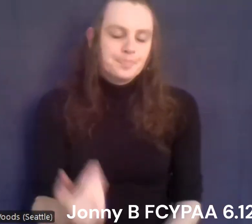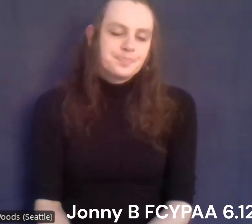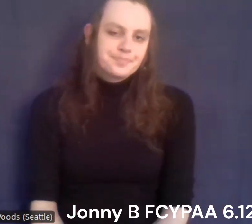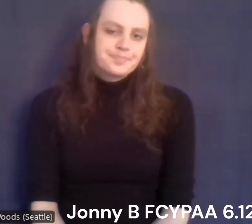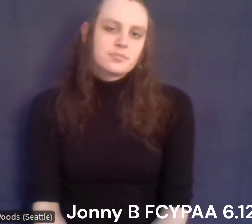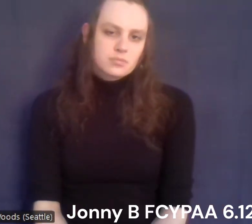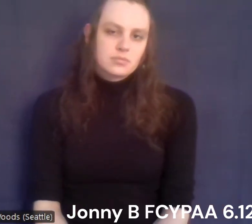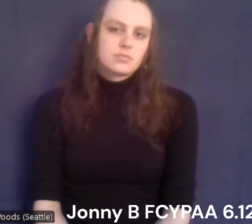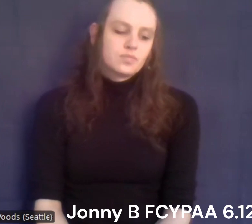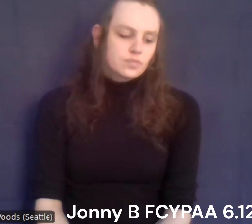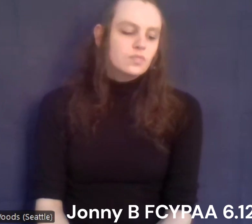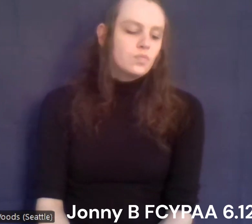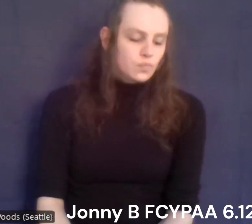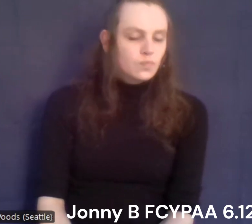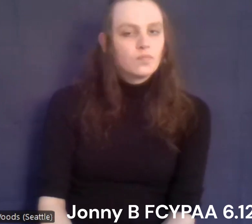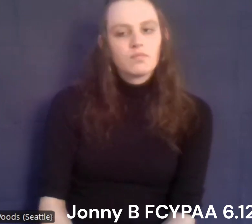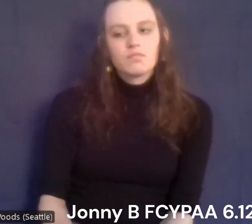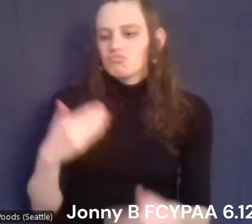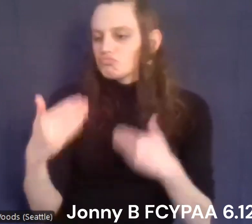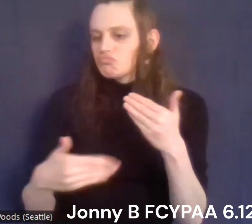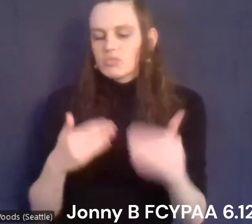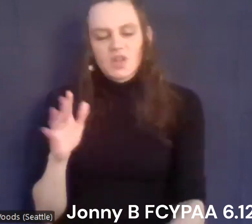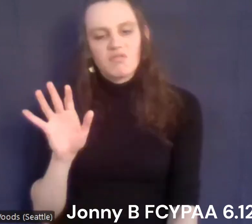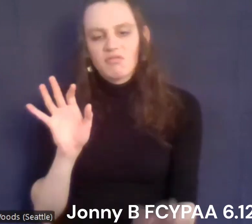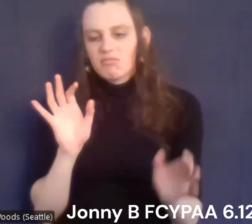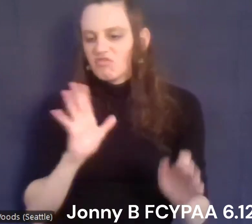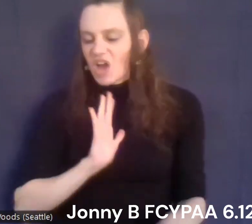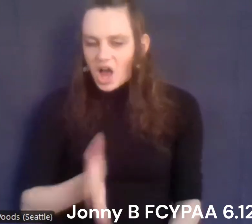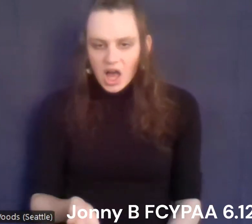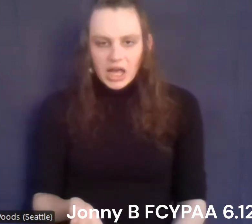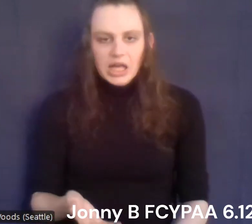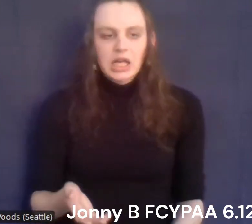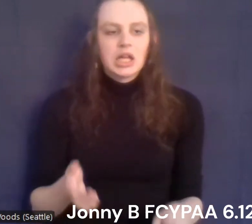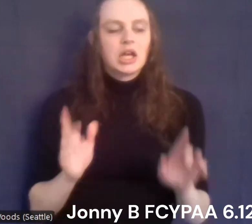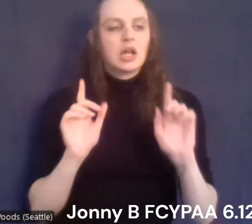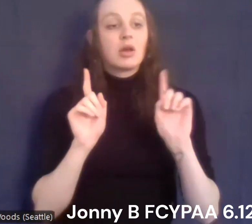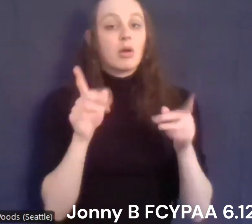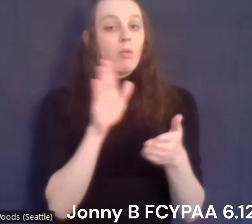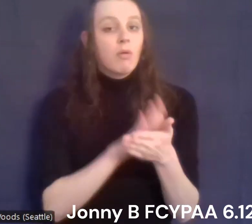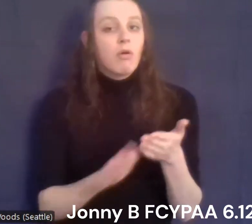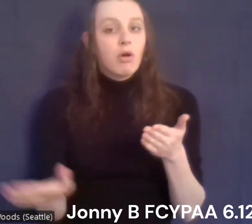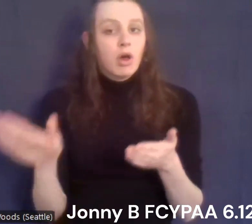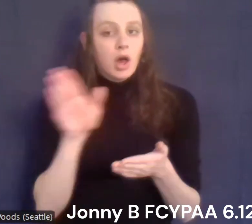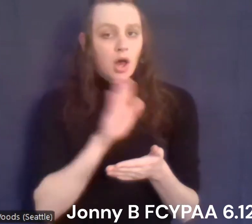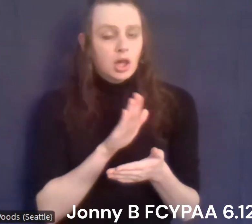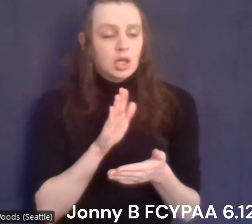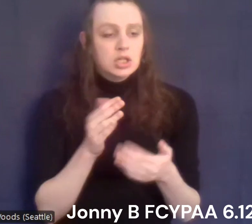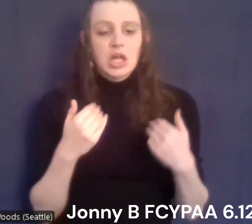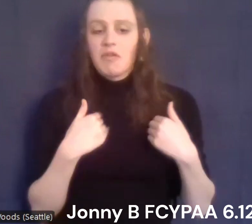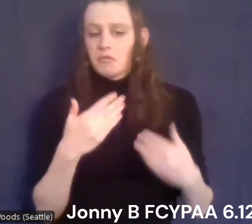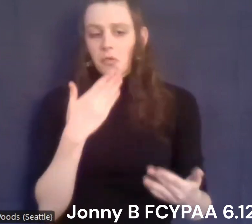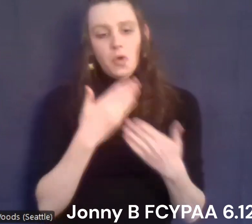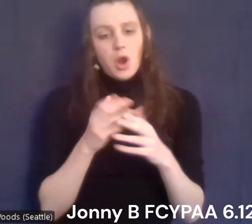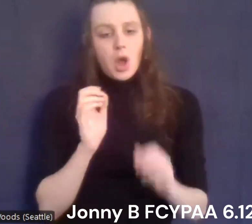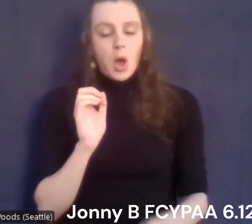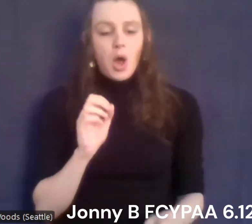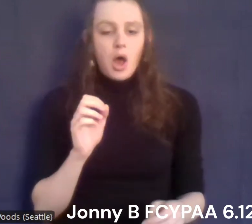And yeah, so things went good. I graduated. I ended up going to school, getting like a good opportunity to go up to school in